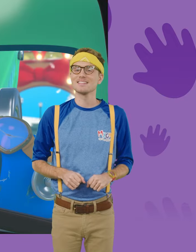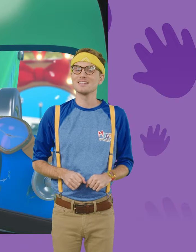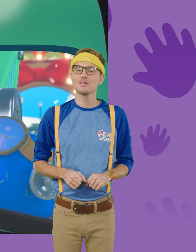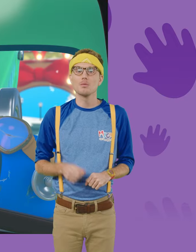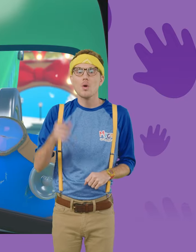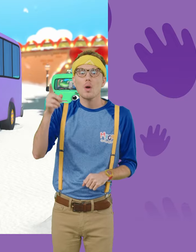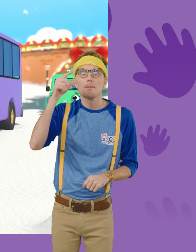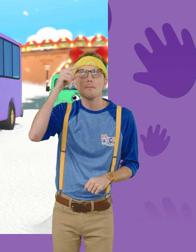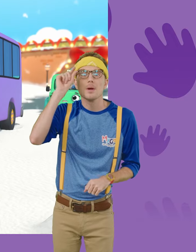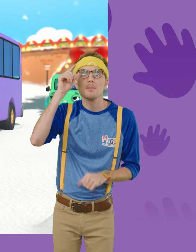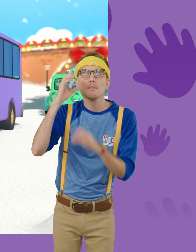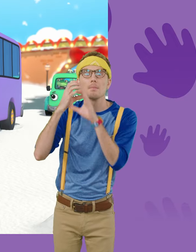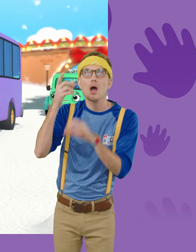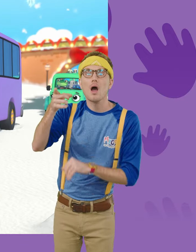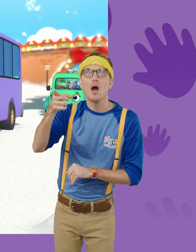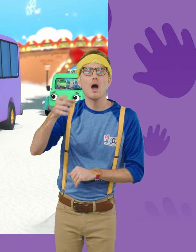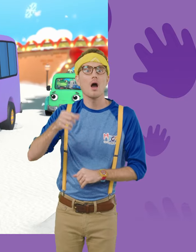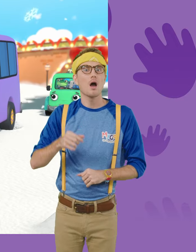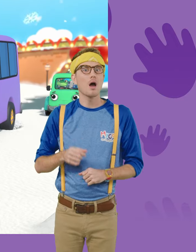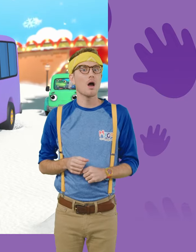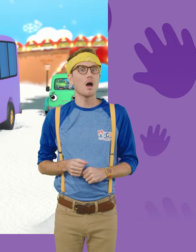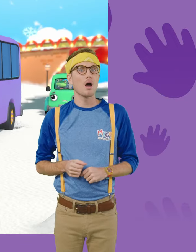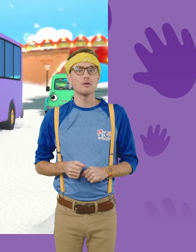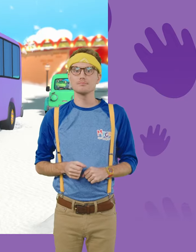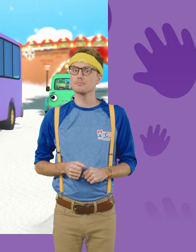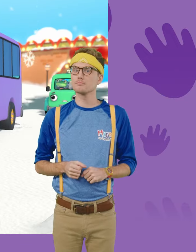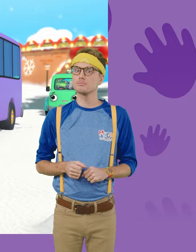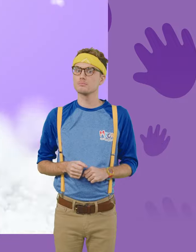It's Bobby the bus.